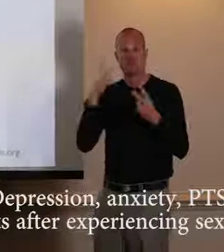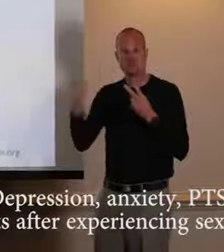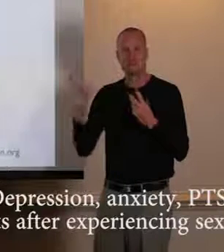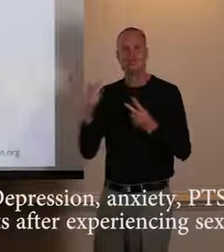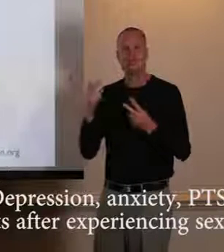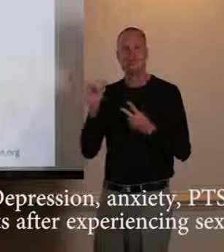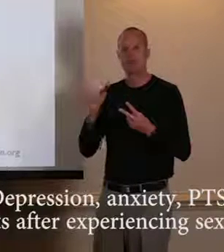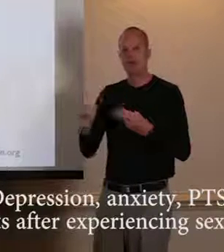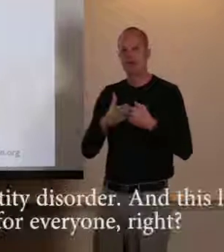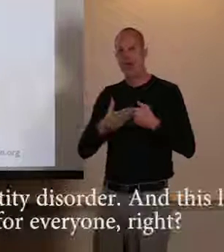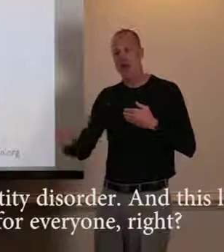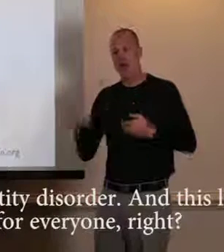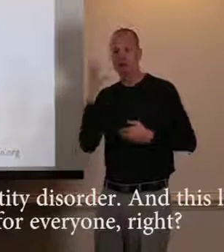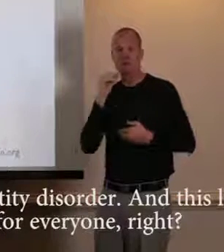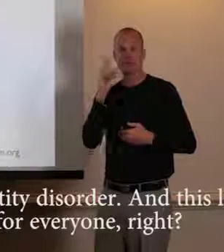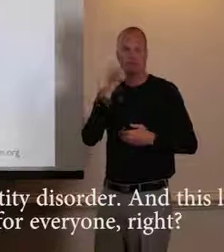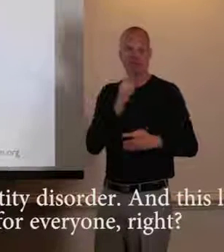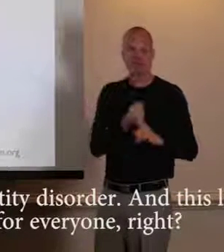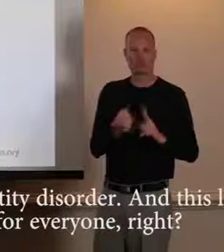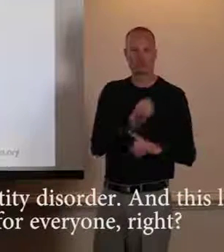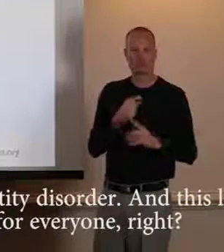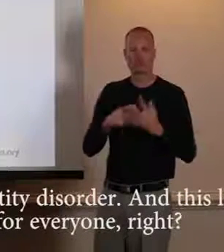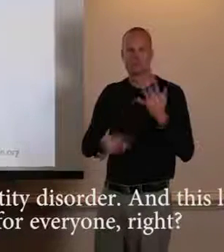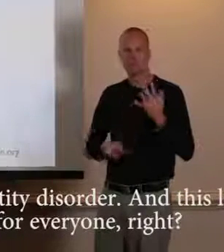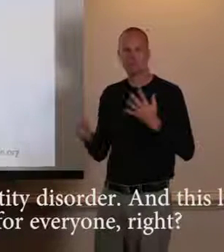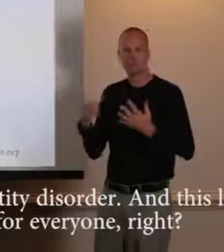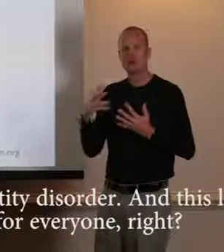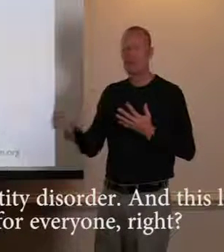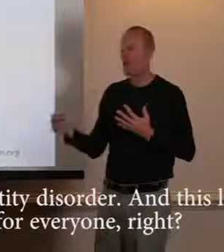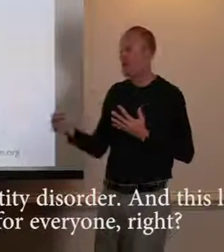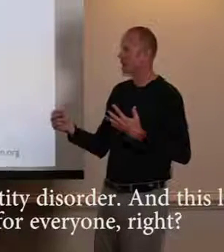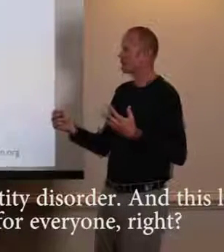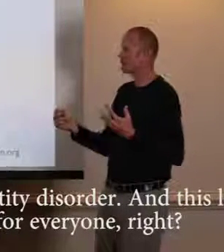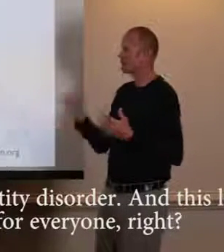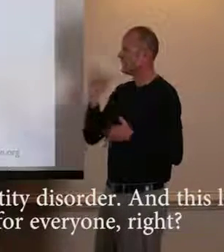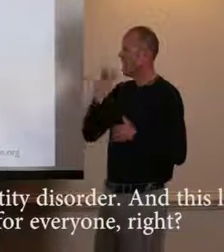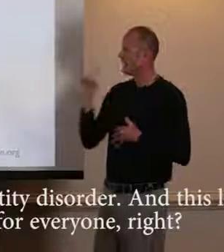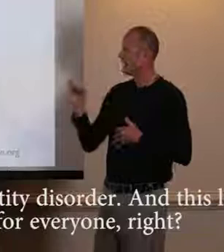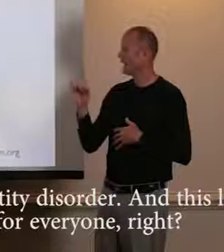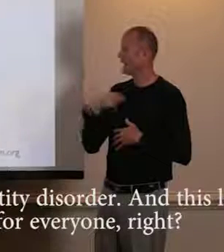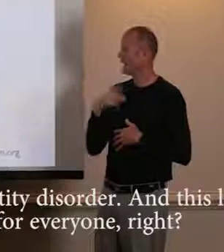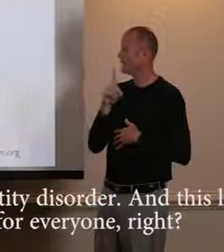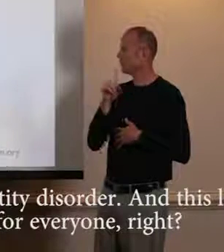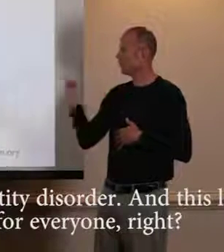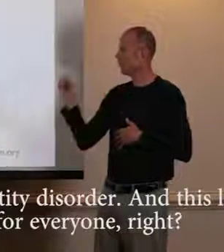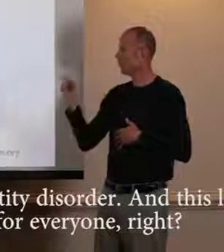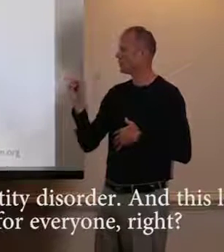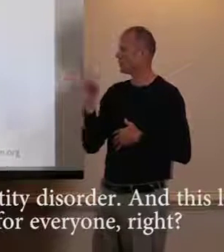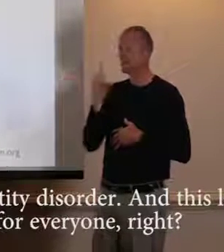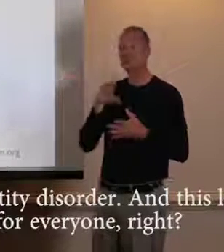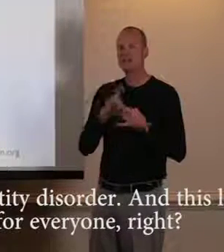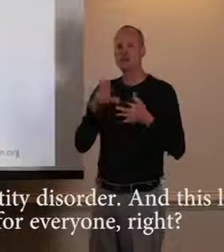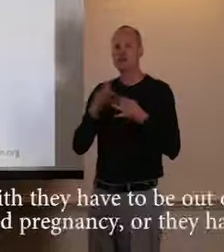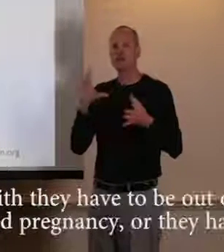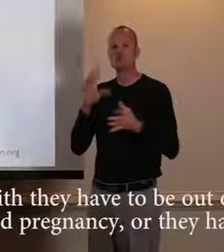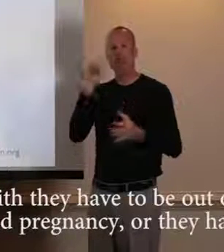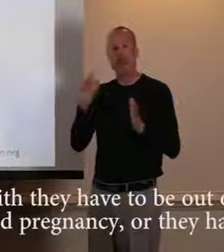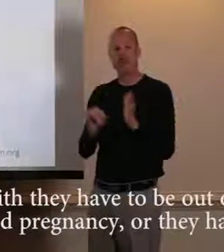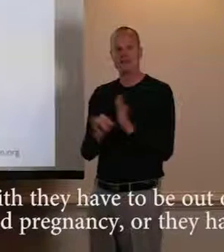after experiencing a sexual assault. And dissociative identity disorder. And again, this leads to increased healthcare costs for everyone, right? So if someone